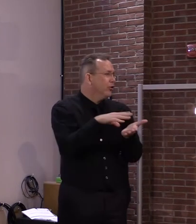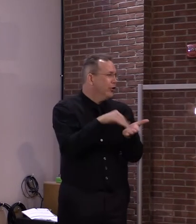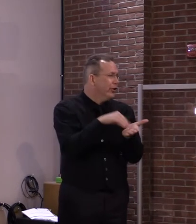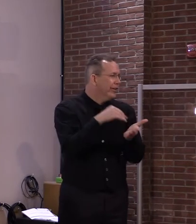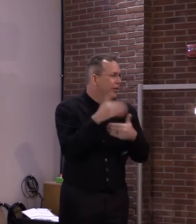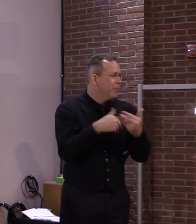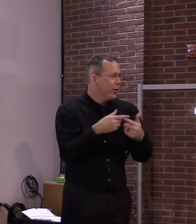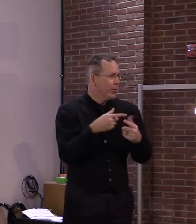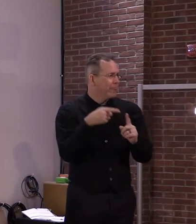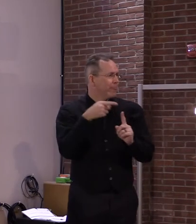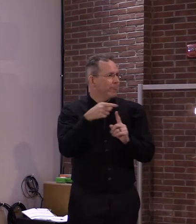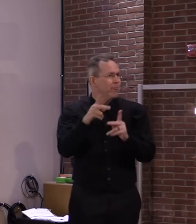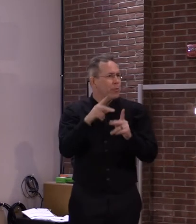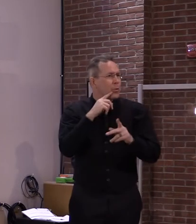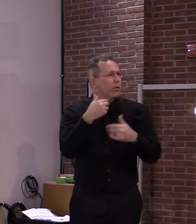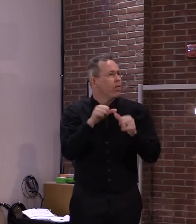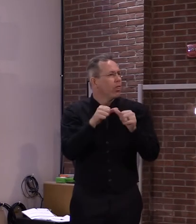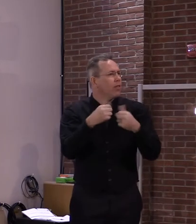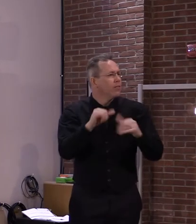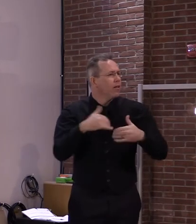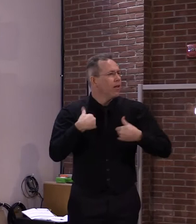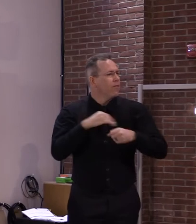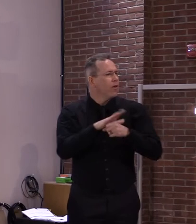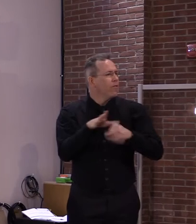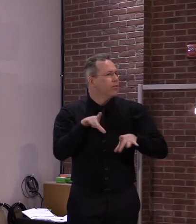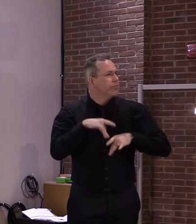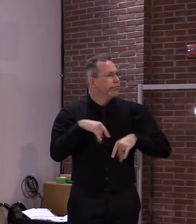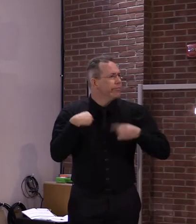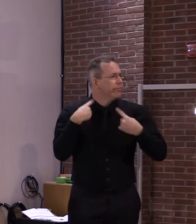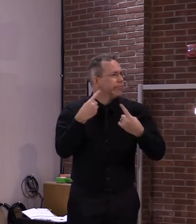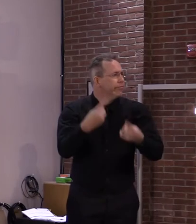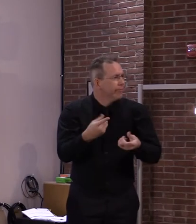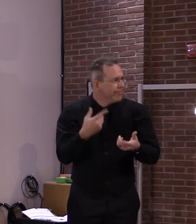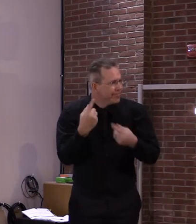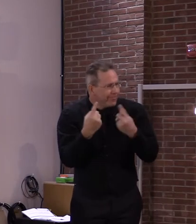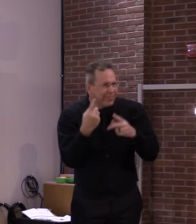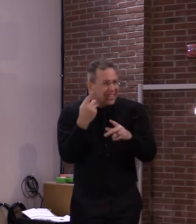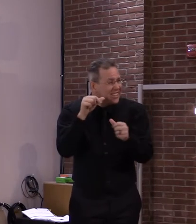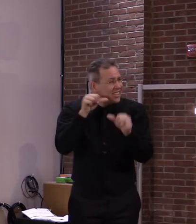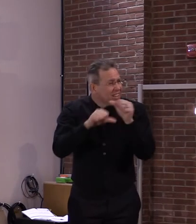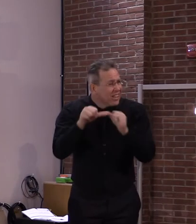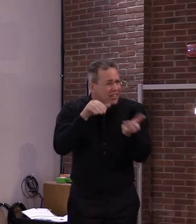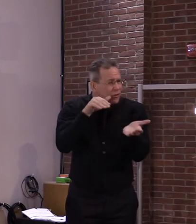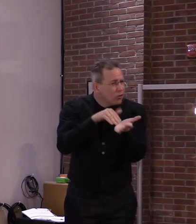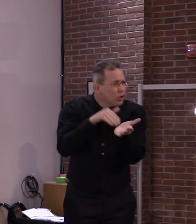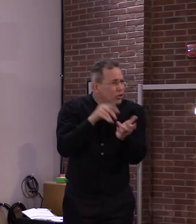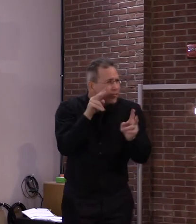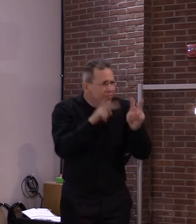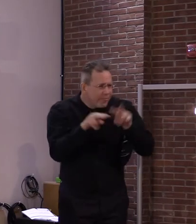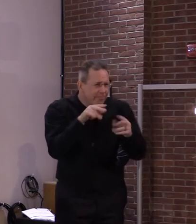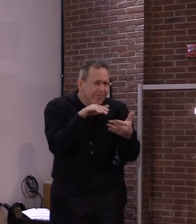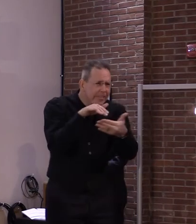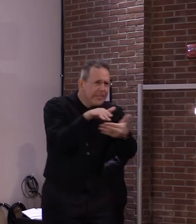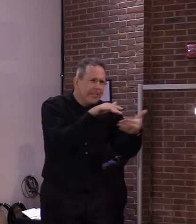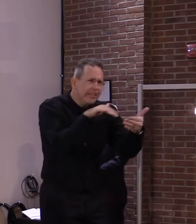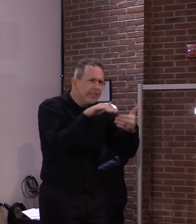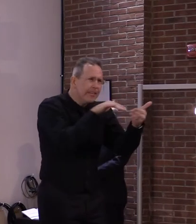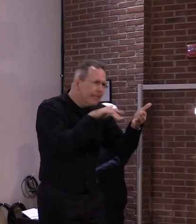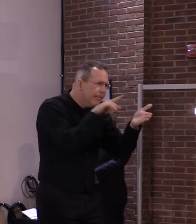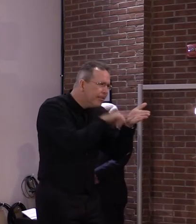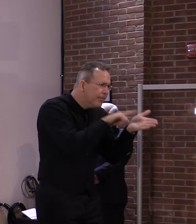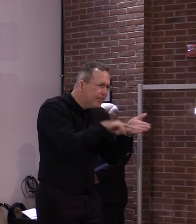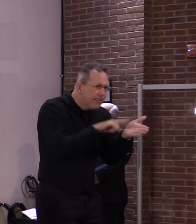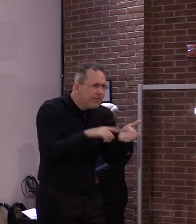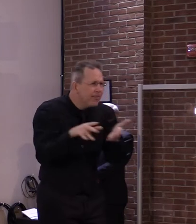that science and the nation don't really understand well yet even though we're now almost a